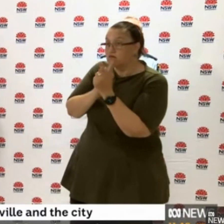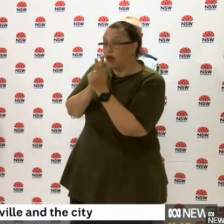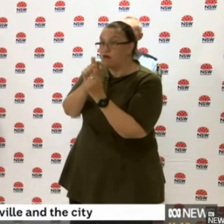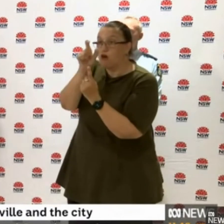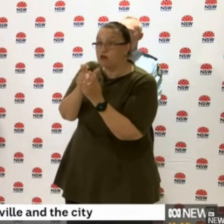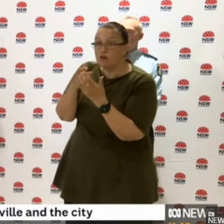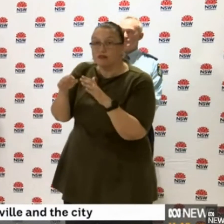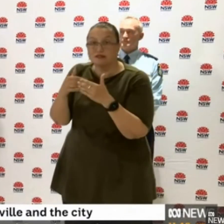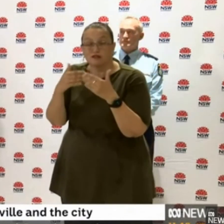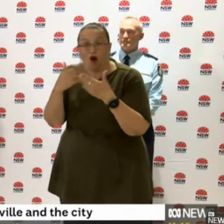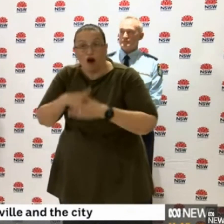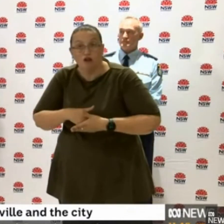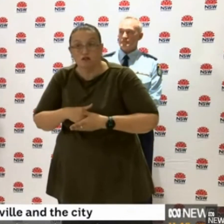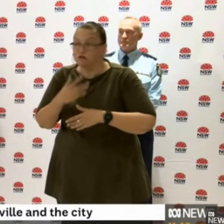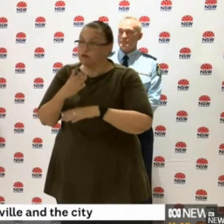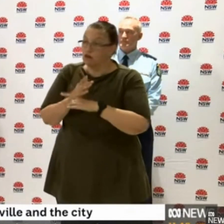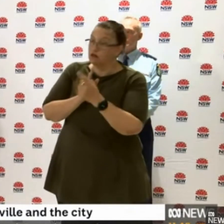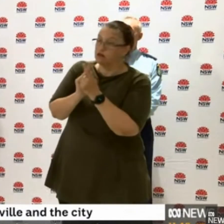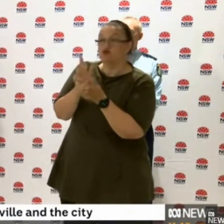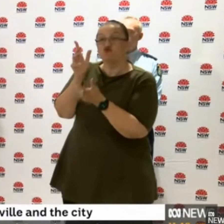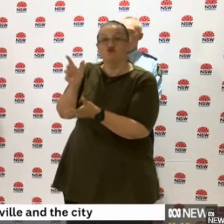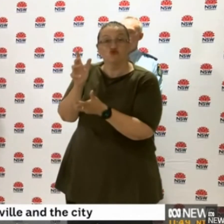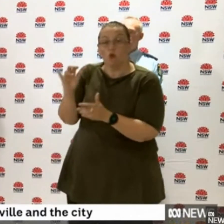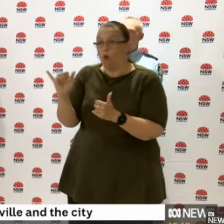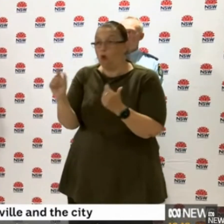anyone really on that evening, night shift. The other